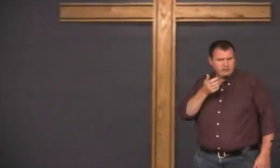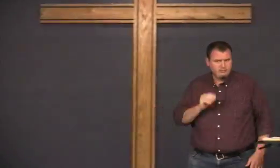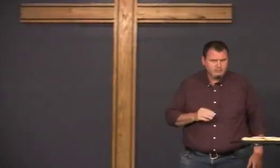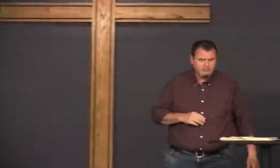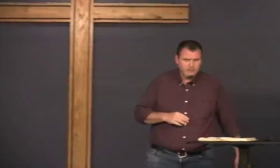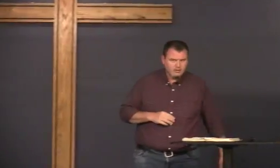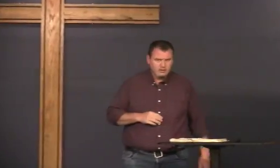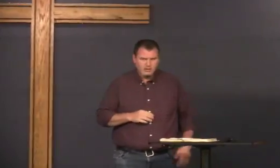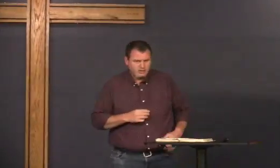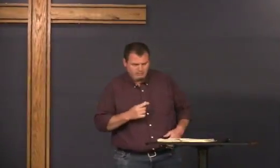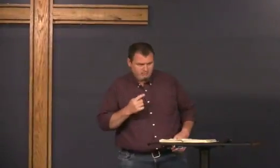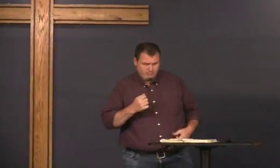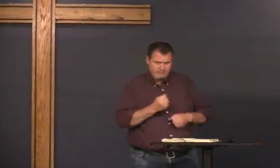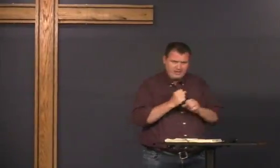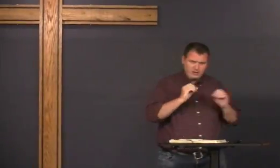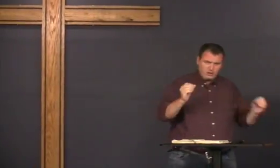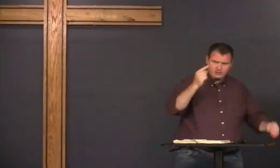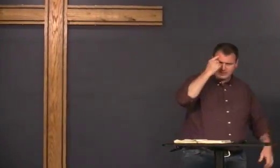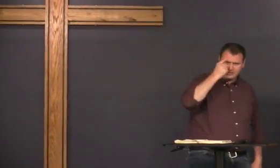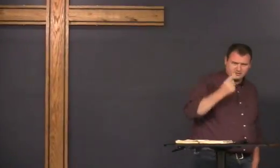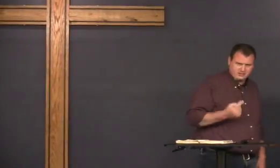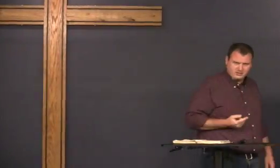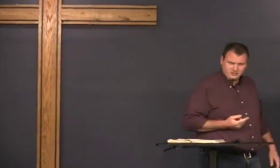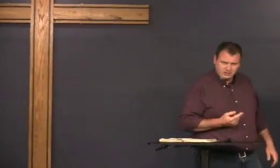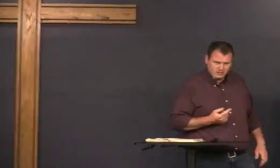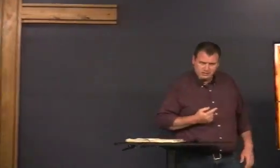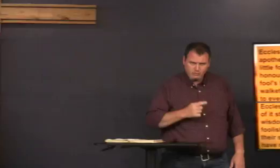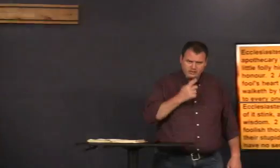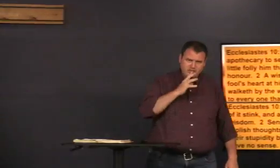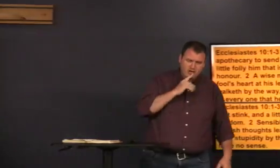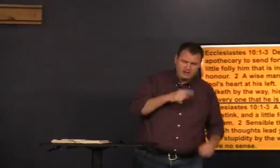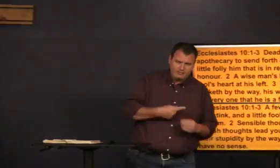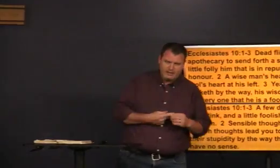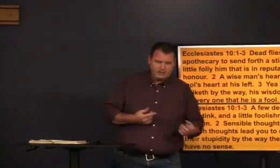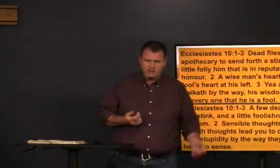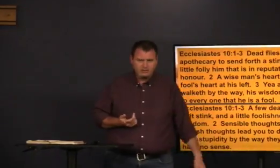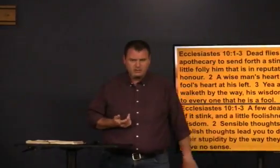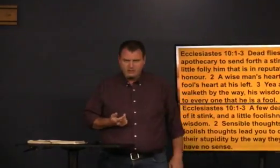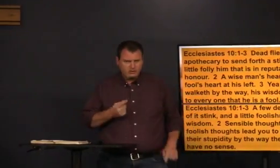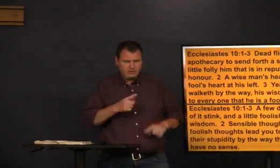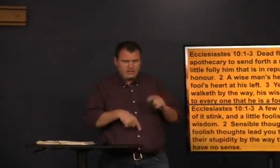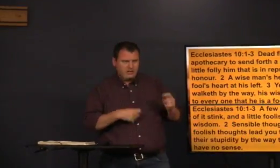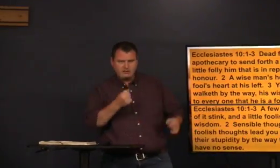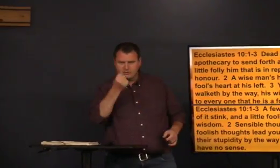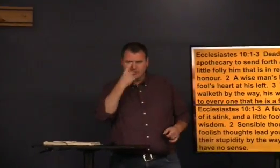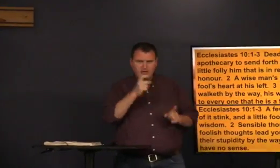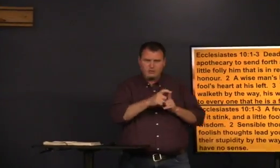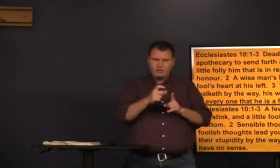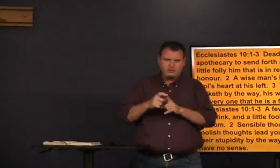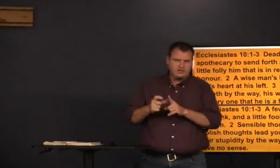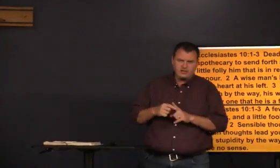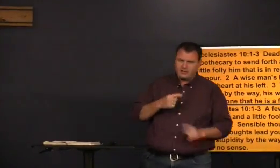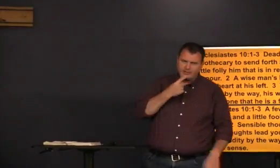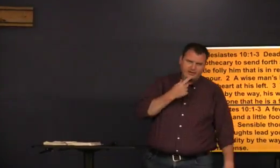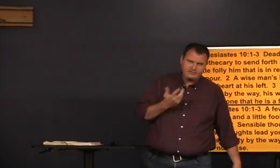him. Make no sense what he's talking about. You can't understand the words that are coming out of his